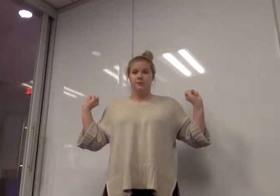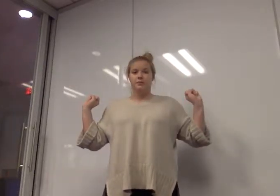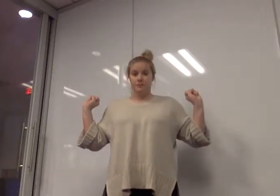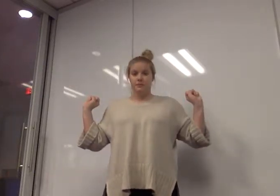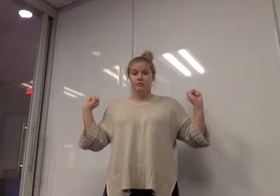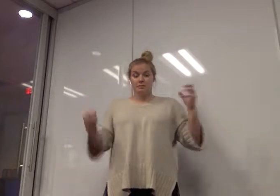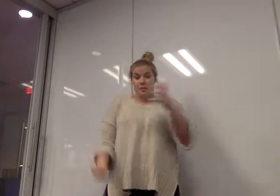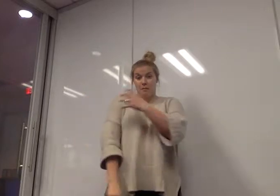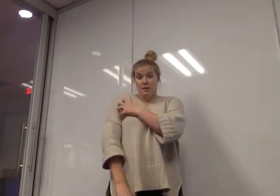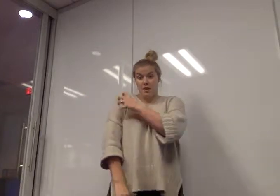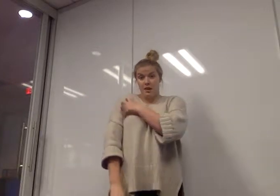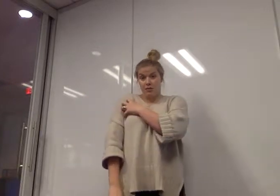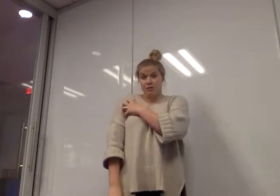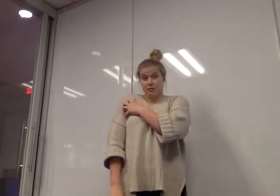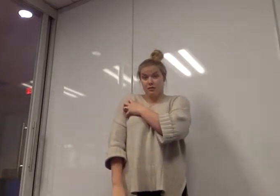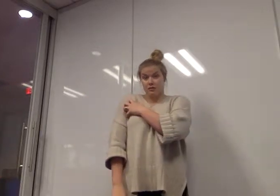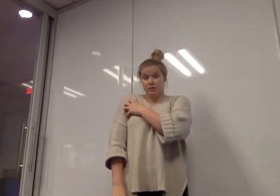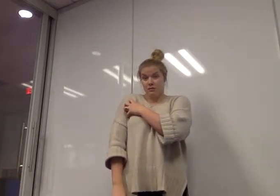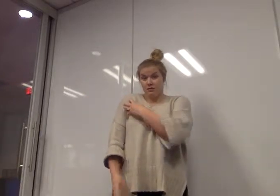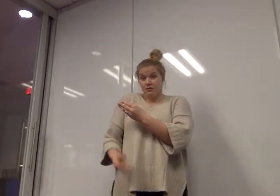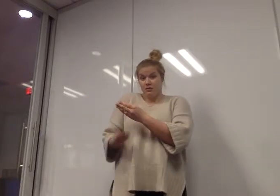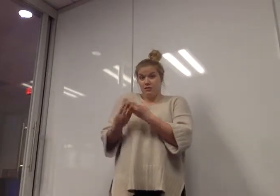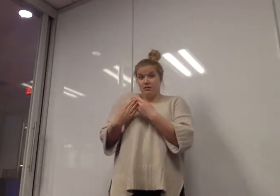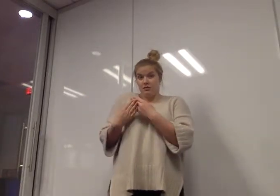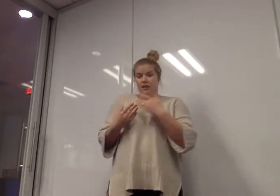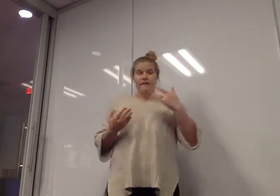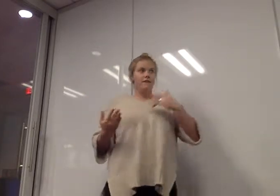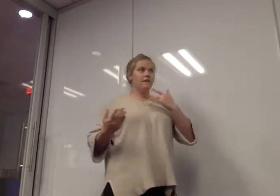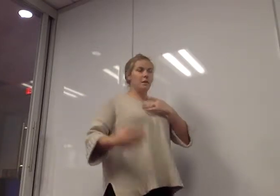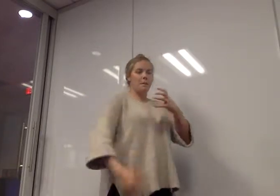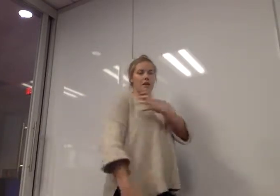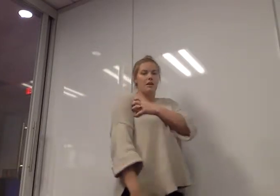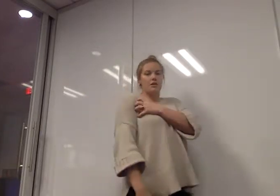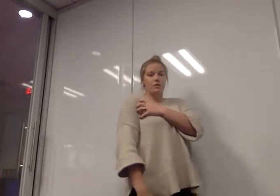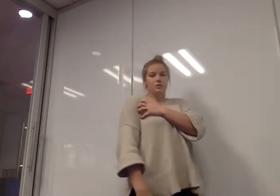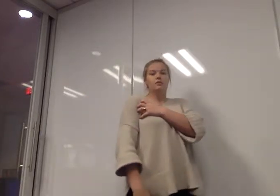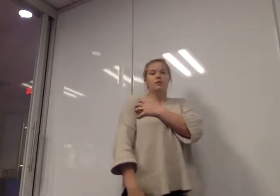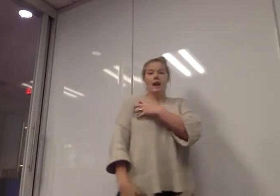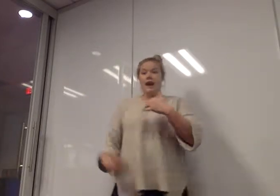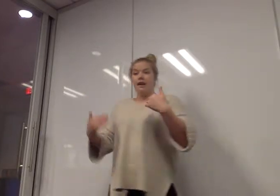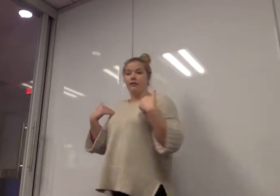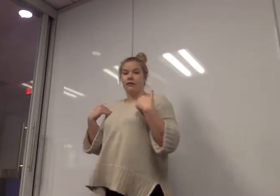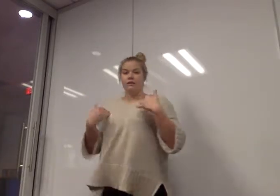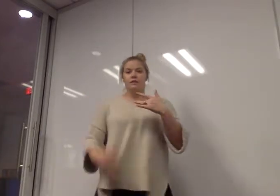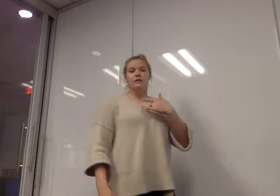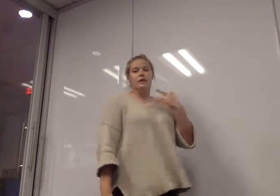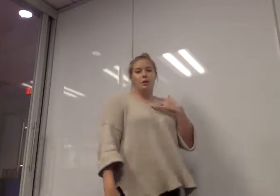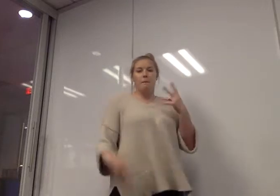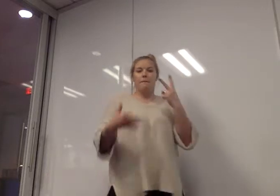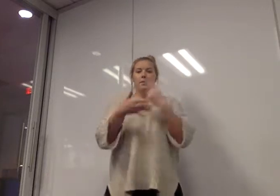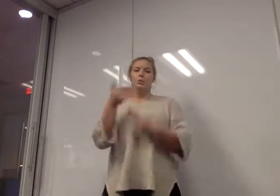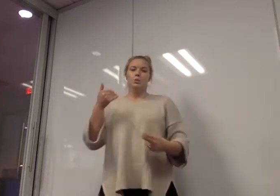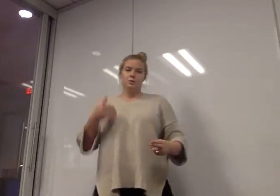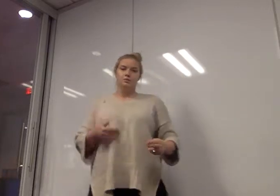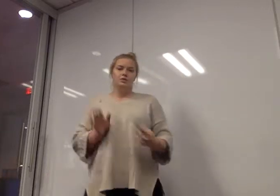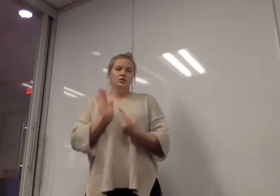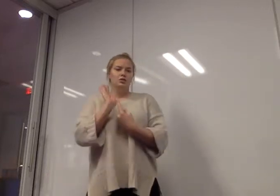sort of chronically, and also when they're feeling powerful in the moment. And this one is especially interesting because it really shows us